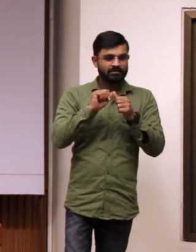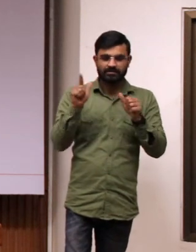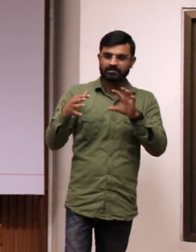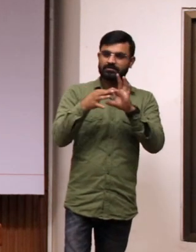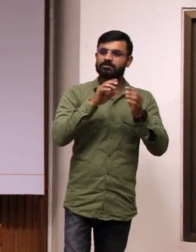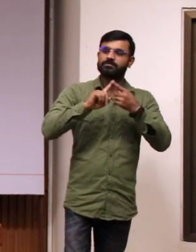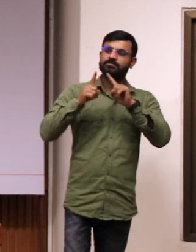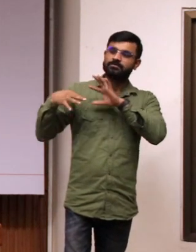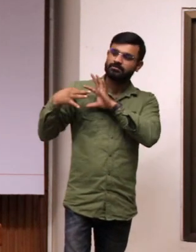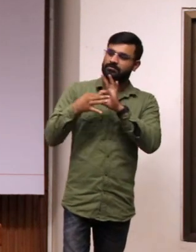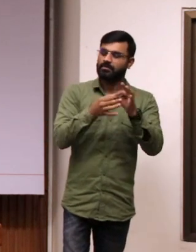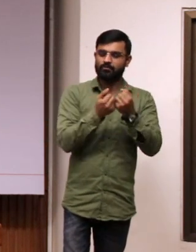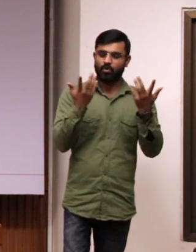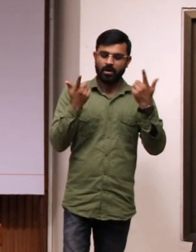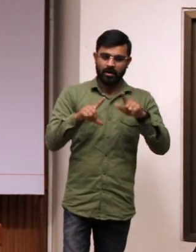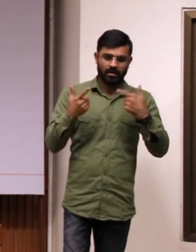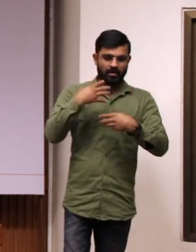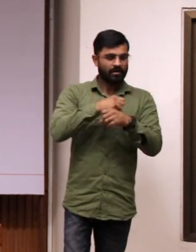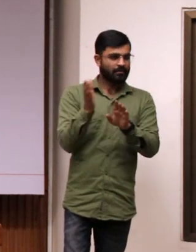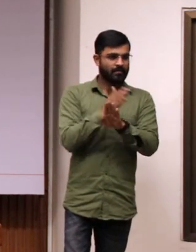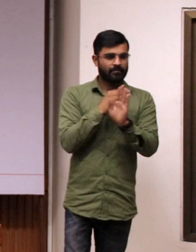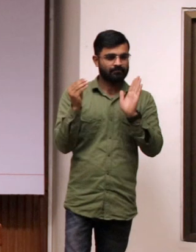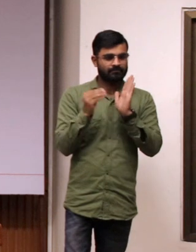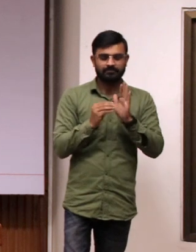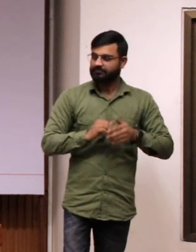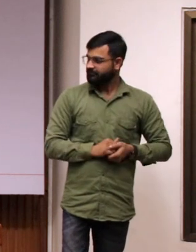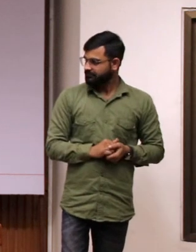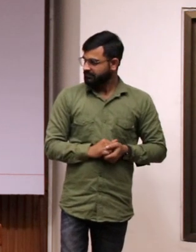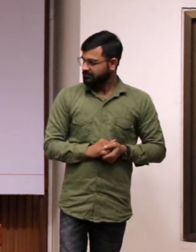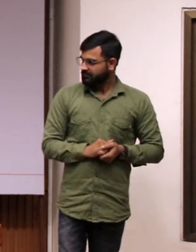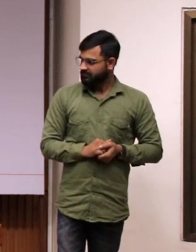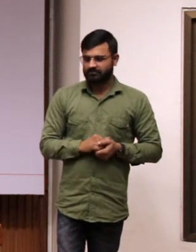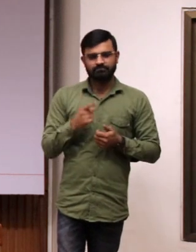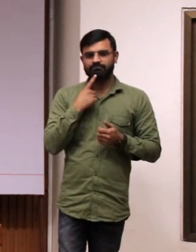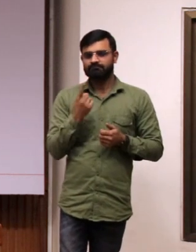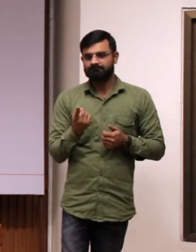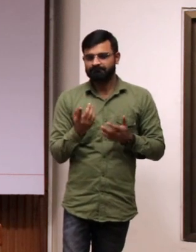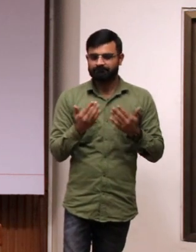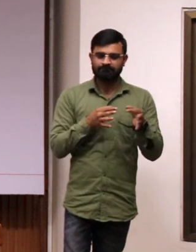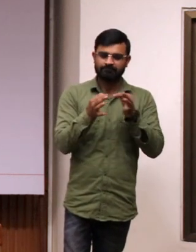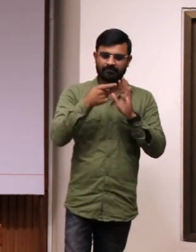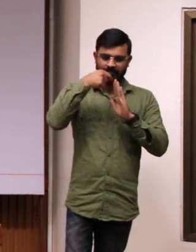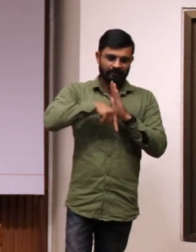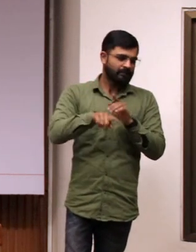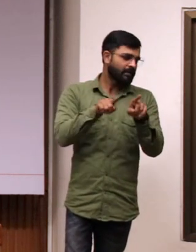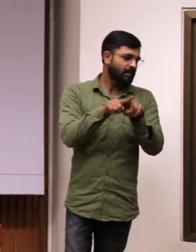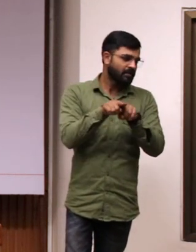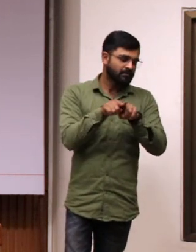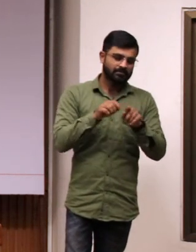afforestation, because afforestation is causing more damage, as you have mentioned. So can you just explain through maybe